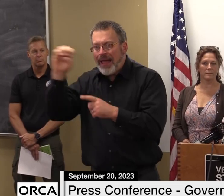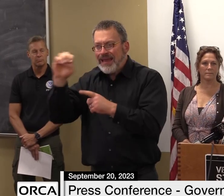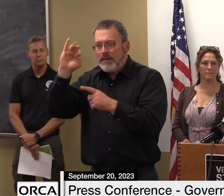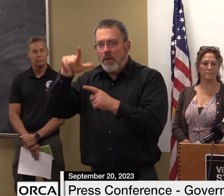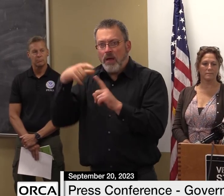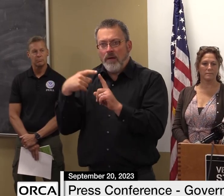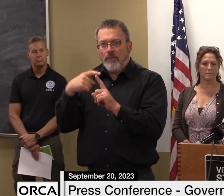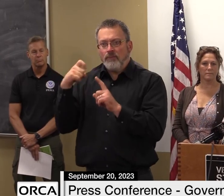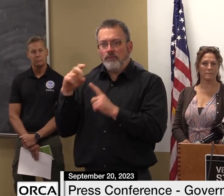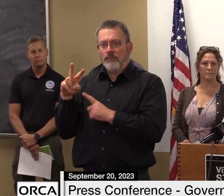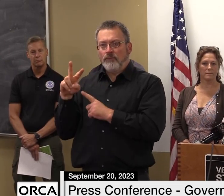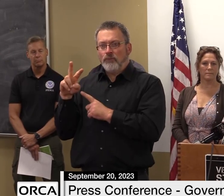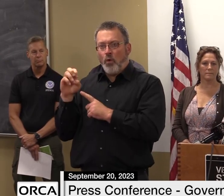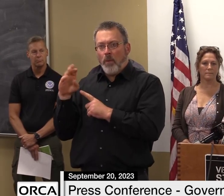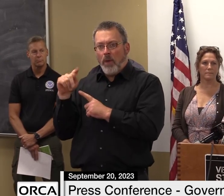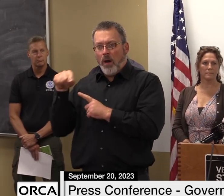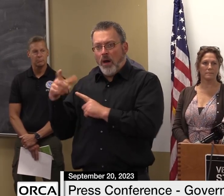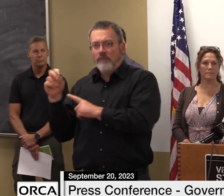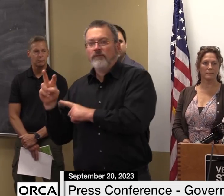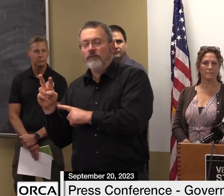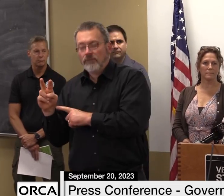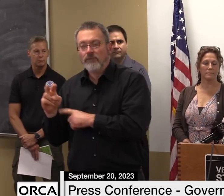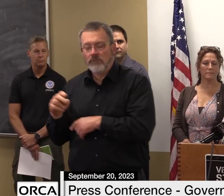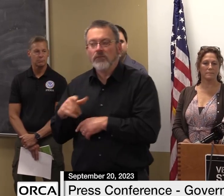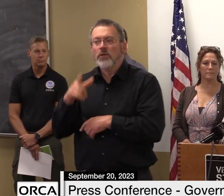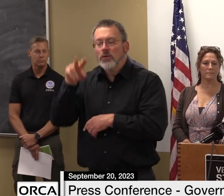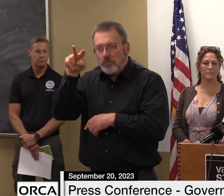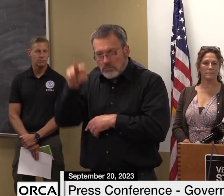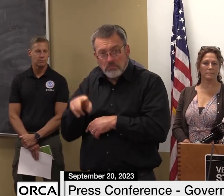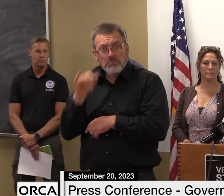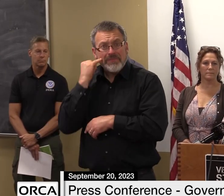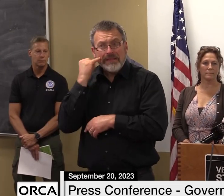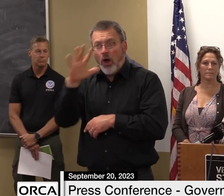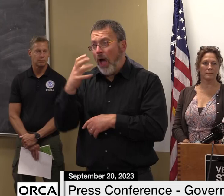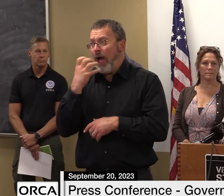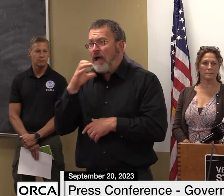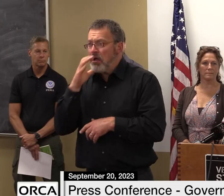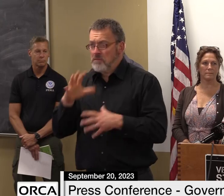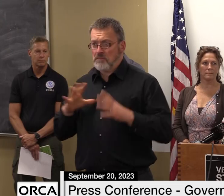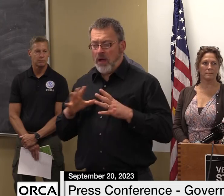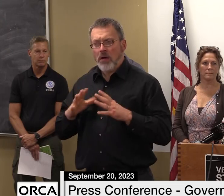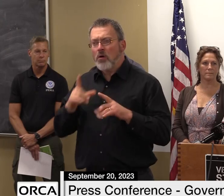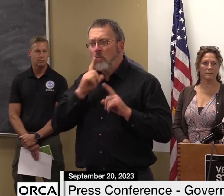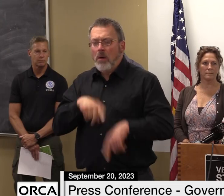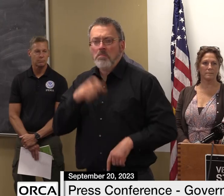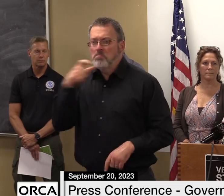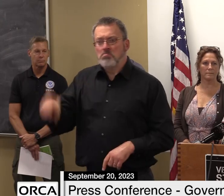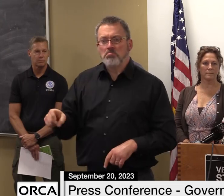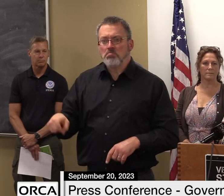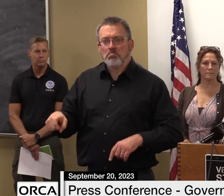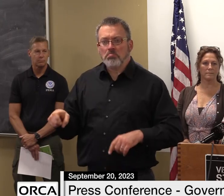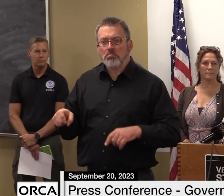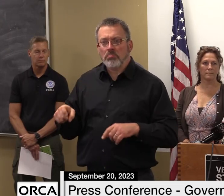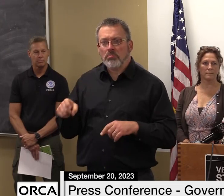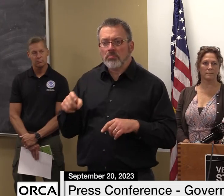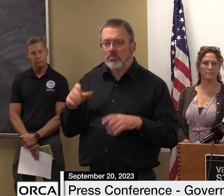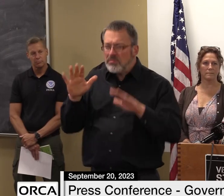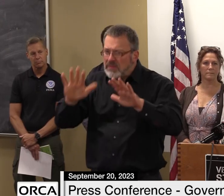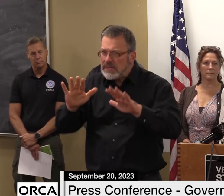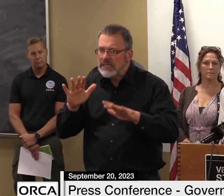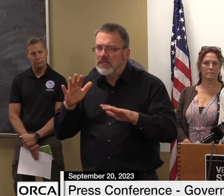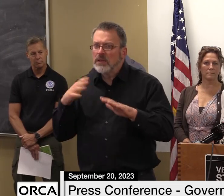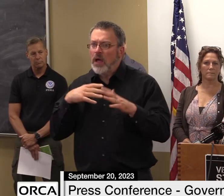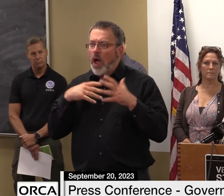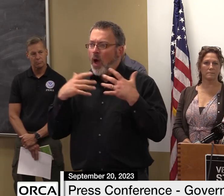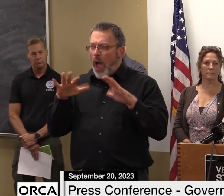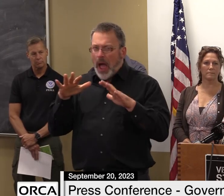a survey or getting a survey. So be aware if you do. And it's just about the scams that might come along with that once you